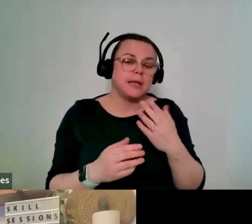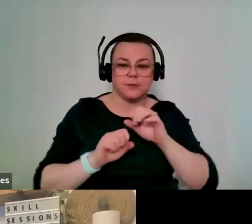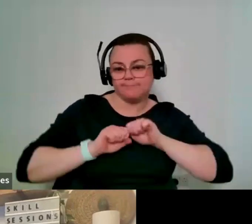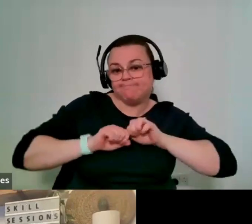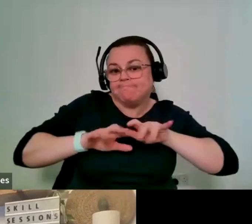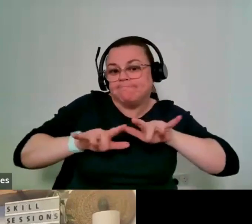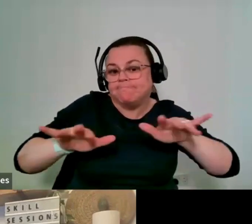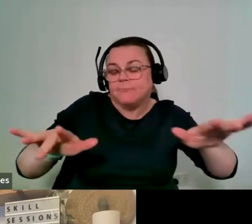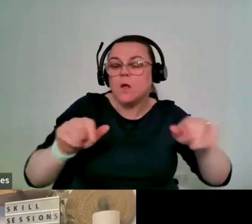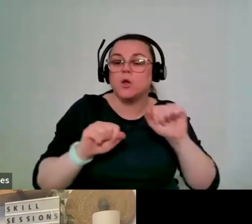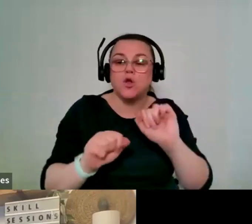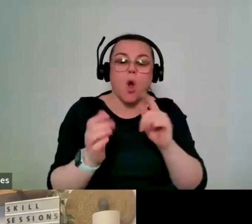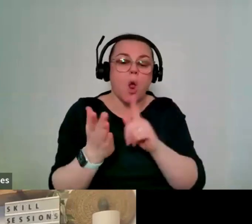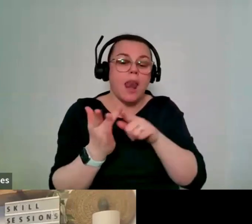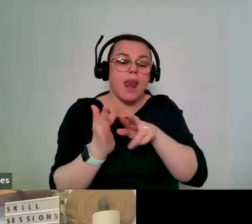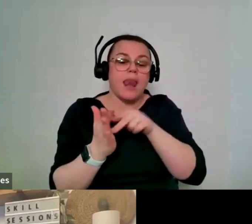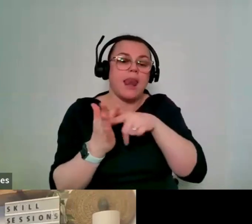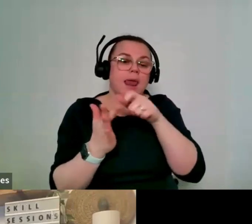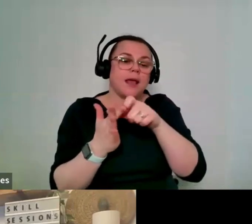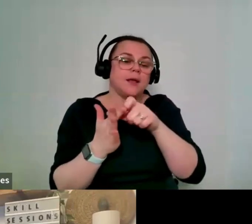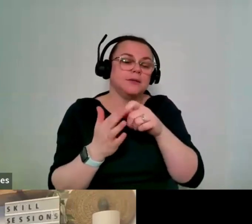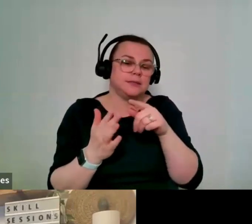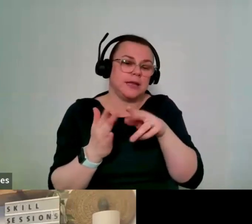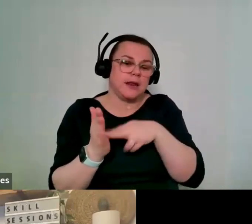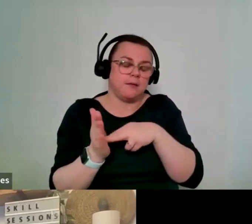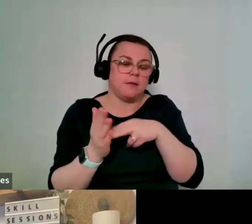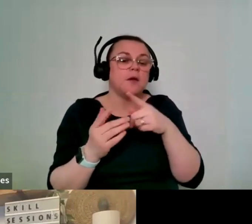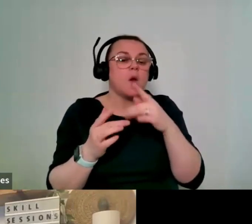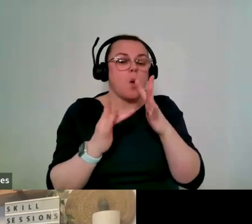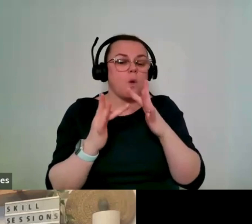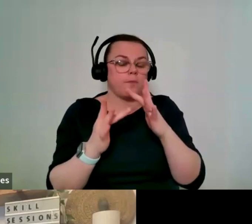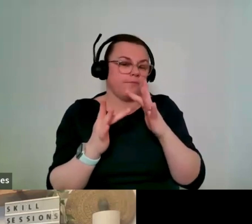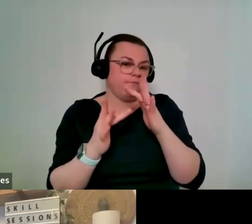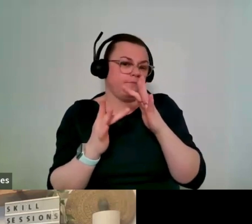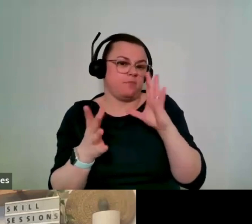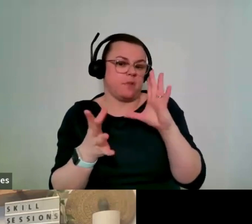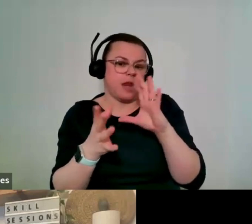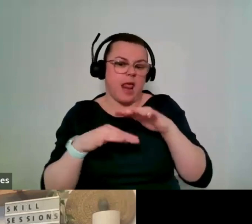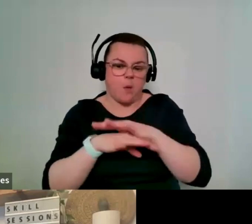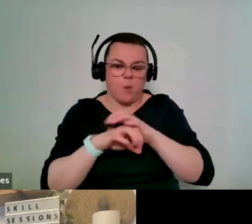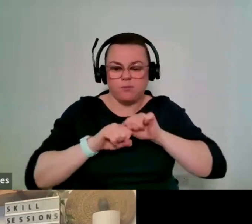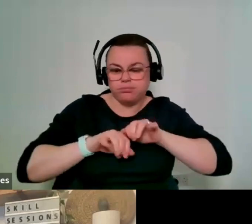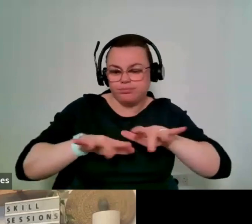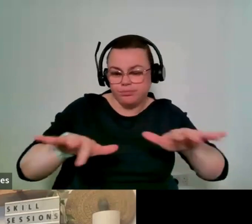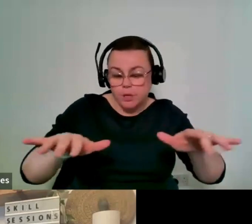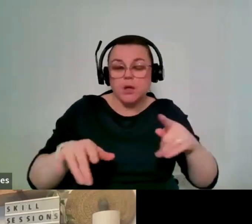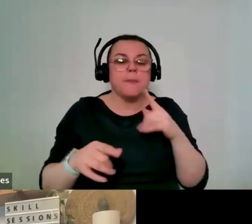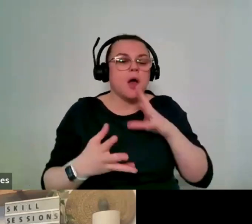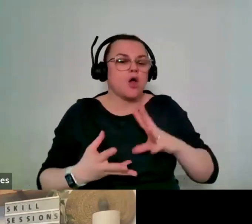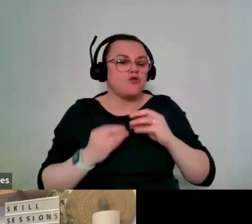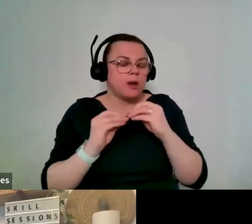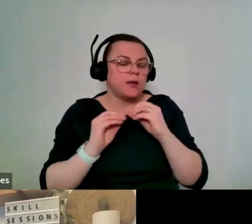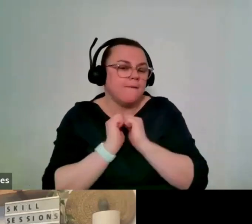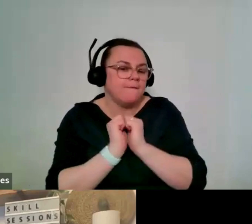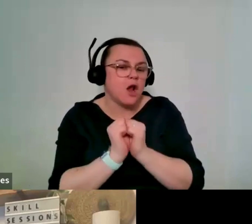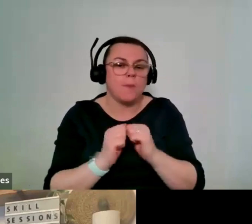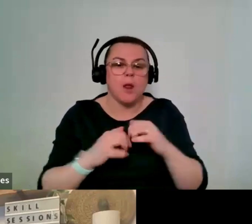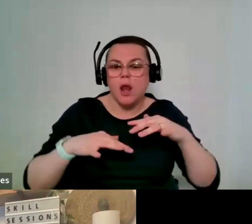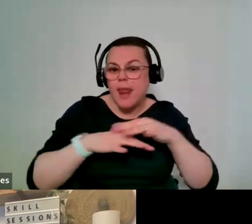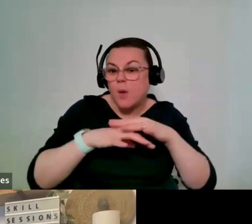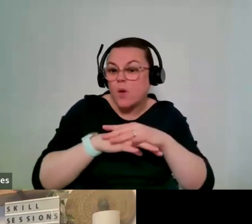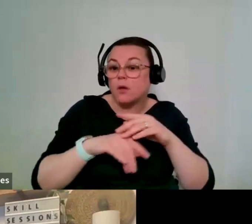LinkedIn network? Every bit of word of mouth helps, and we're really eager to grow this community and just create a really valuable network for people, whether